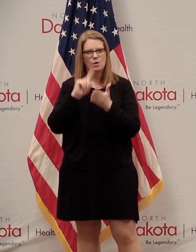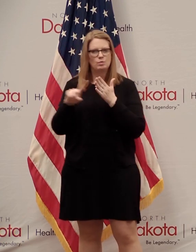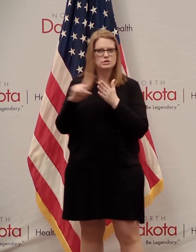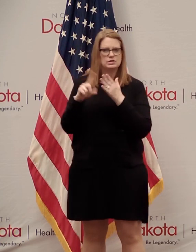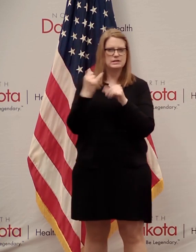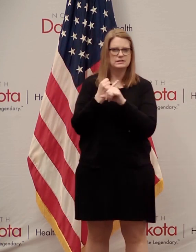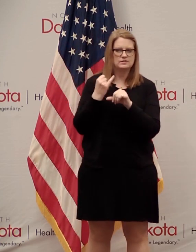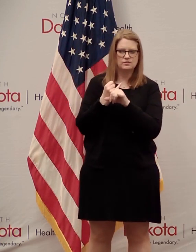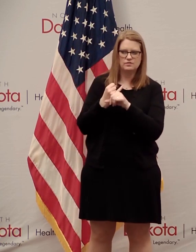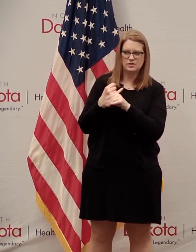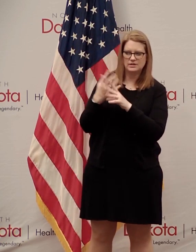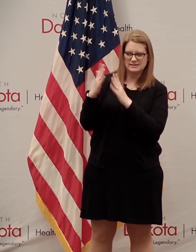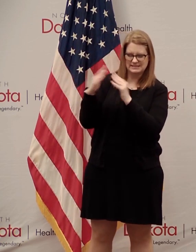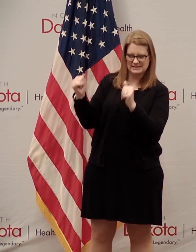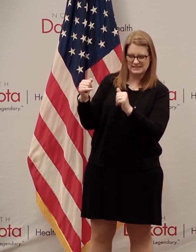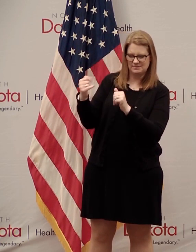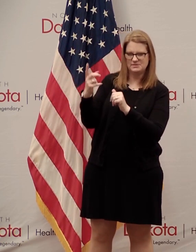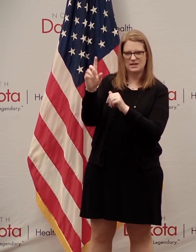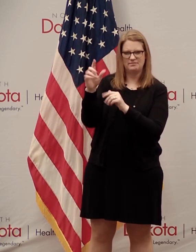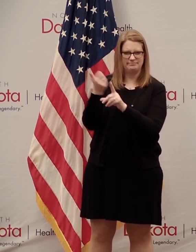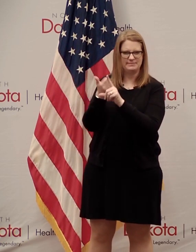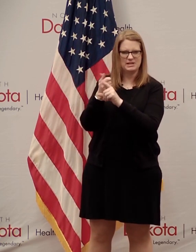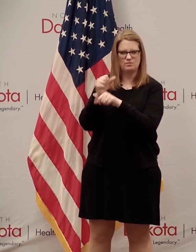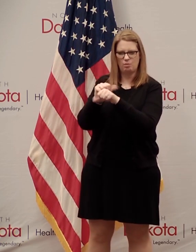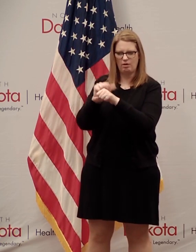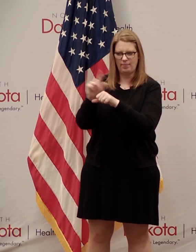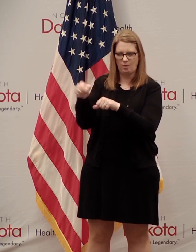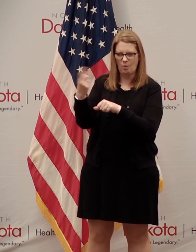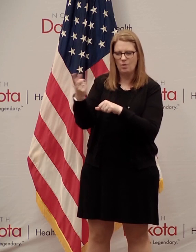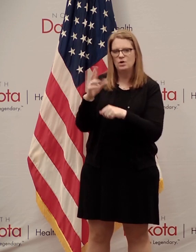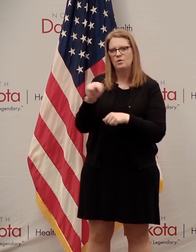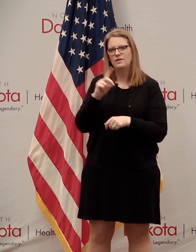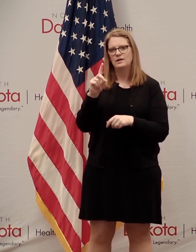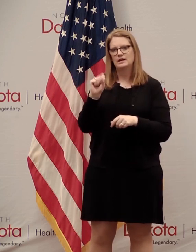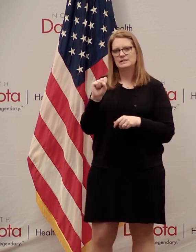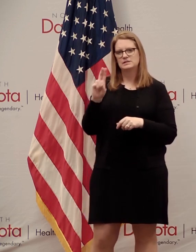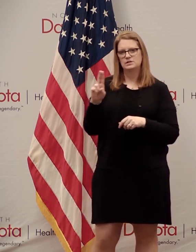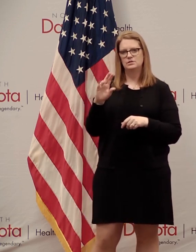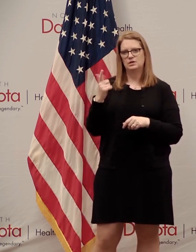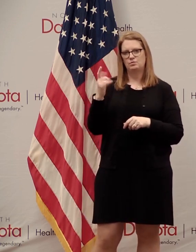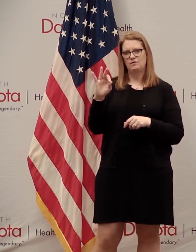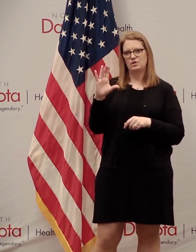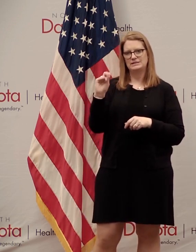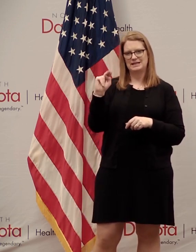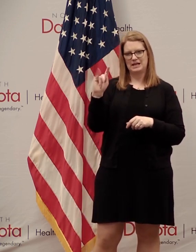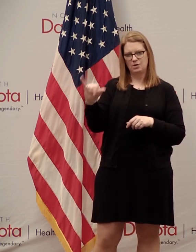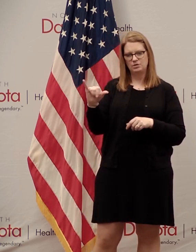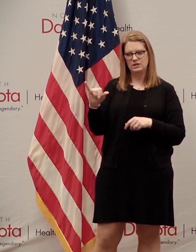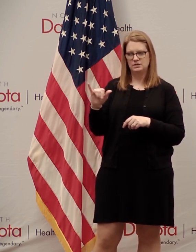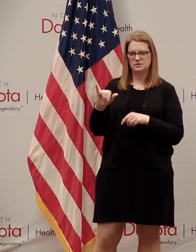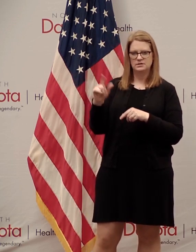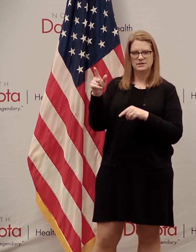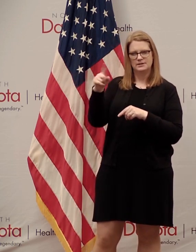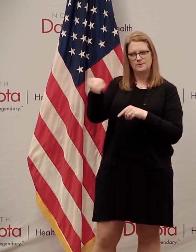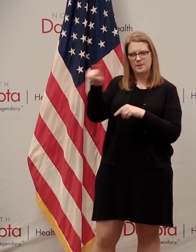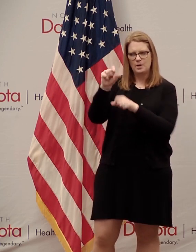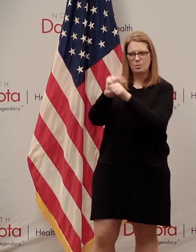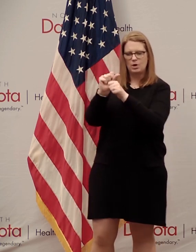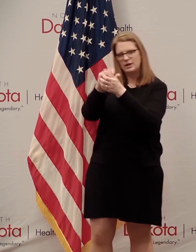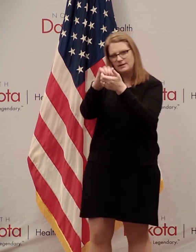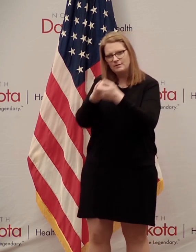for Autonomous Systems, UND's Medical School, North Dakota State University in Grand Forks County to answer that question. And they've